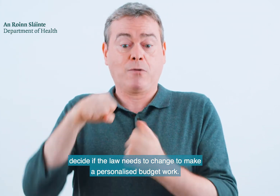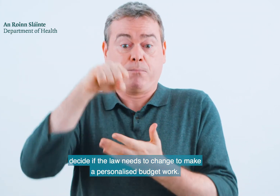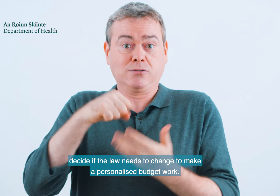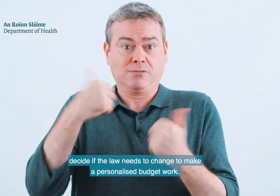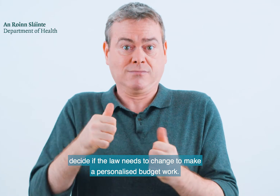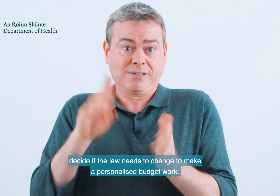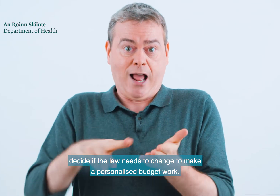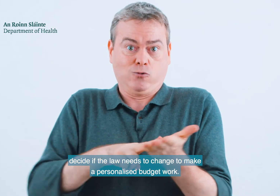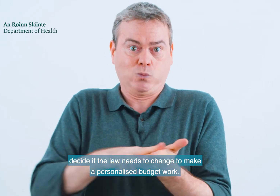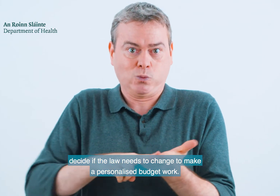work.